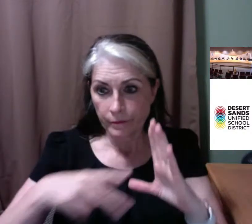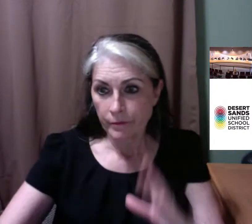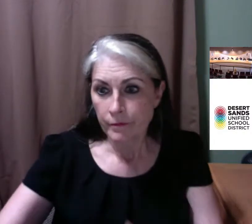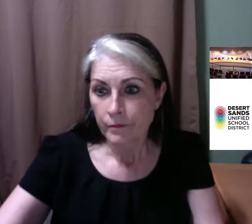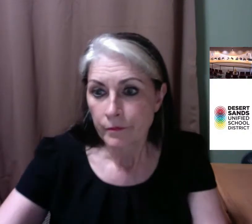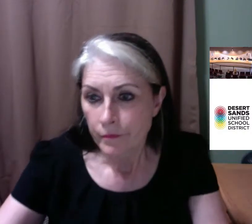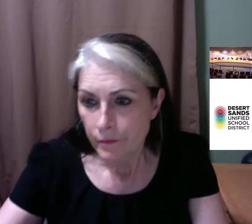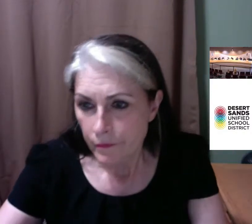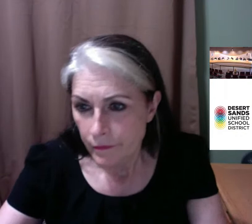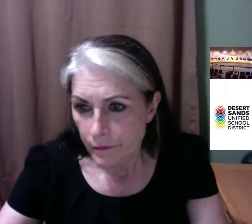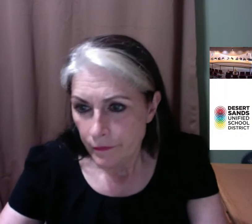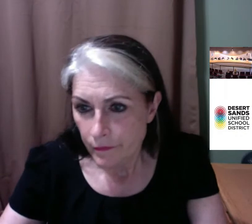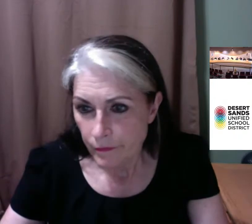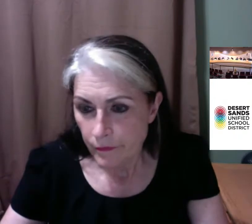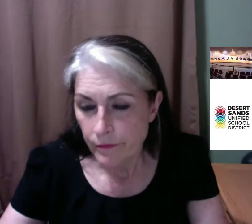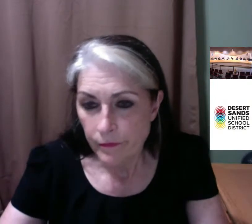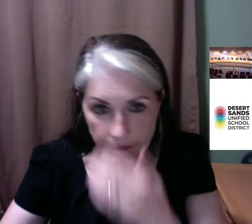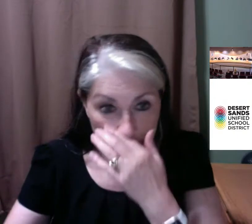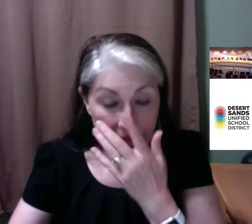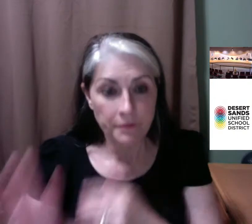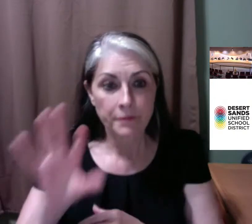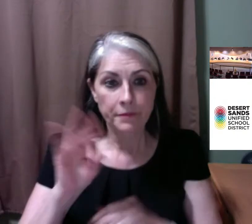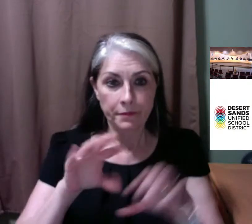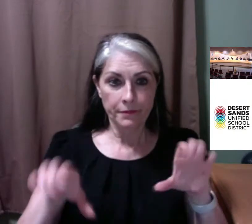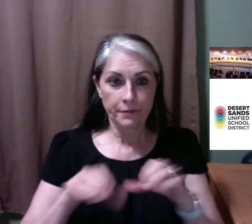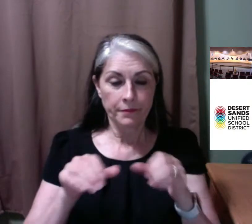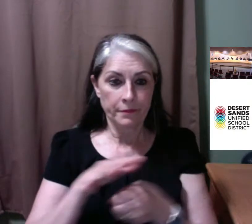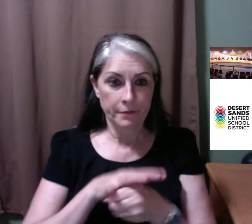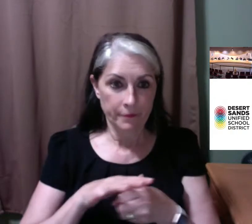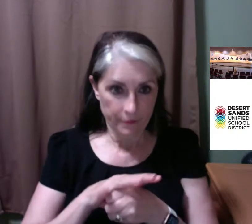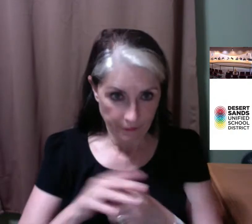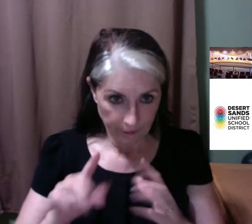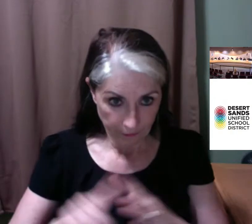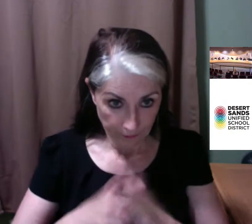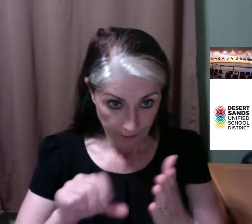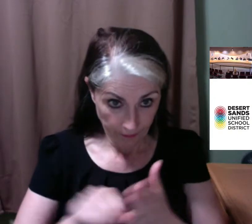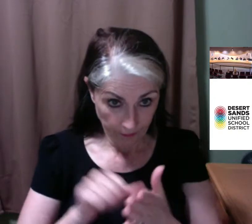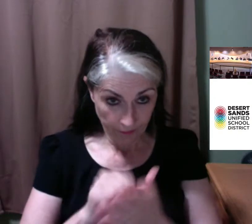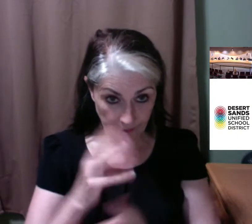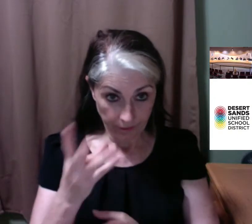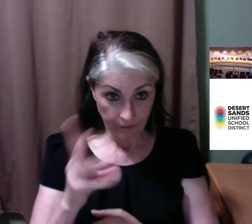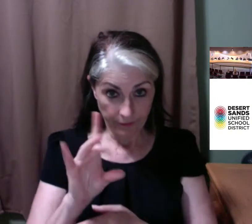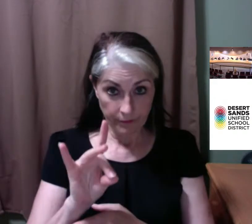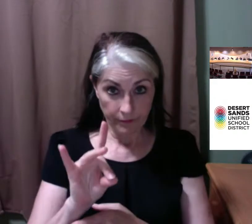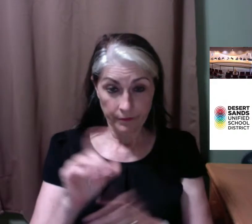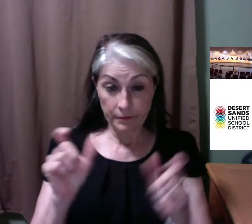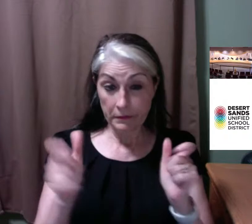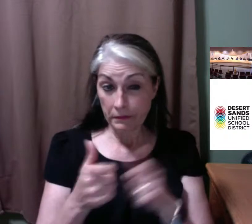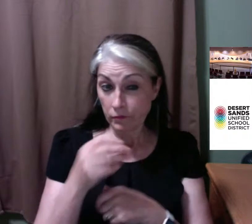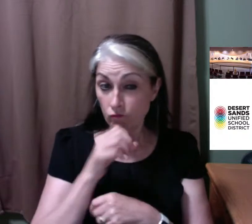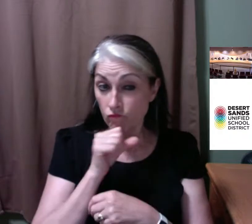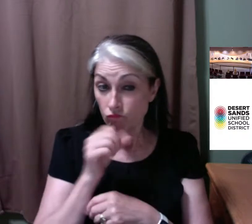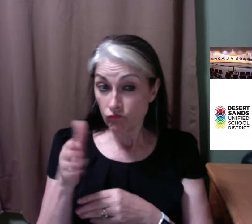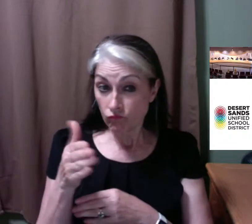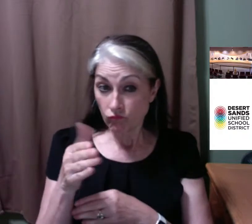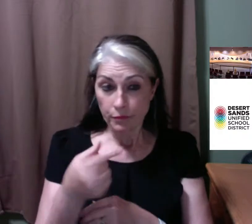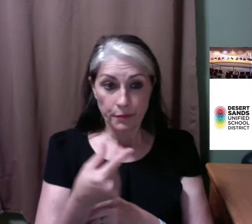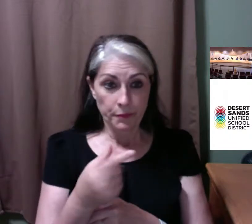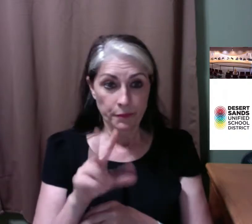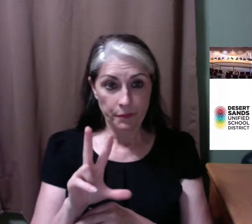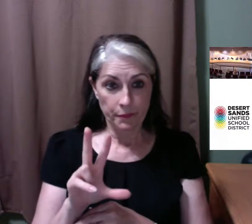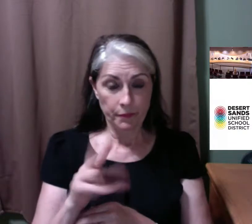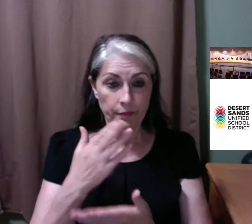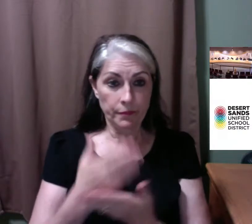Goal 3 has nine action areas and begins on page 68, the small orange flag labeled G3, and some of